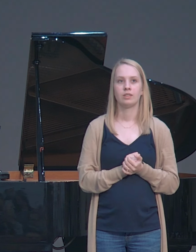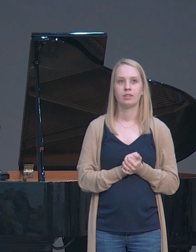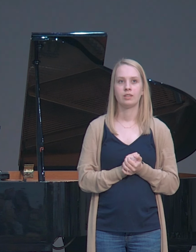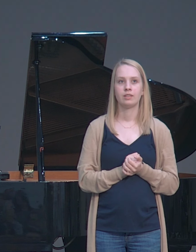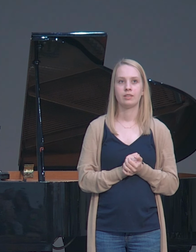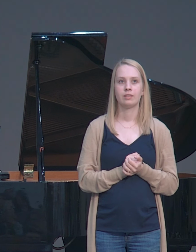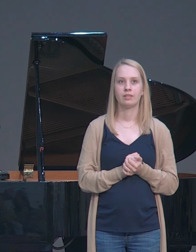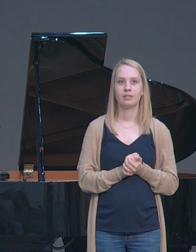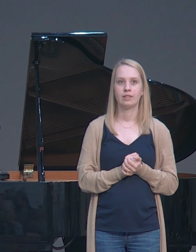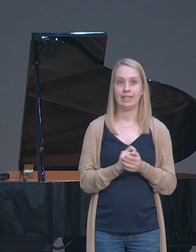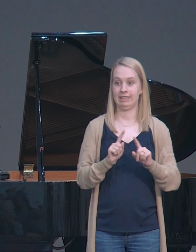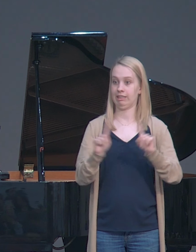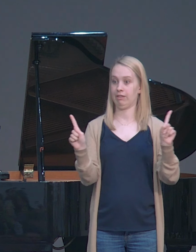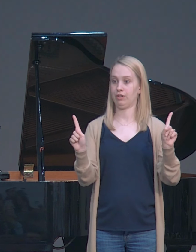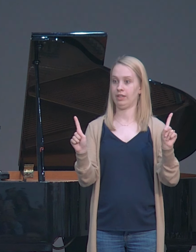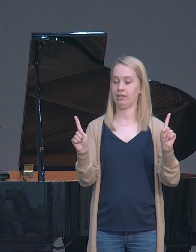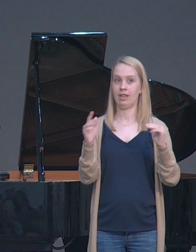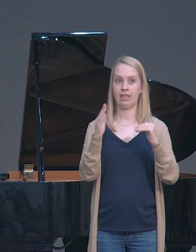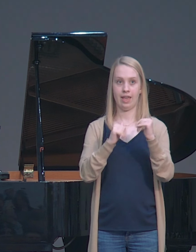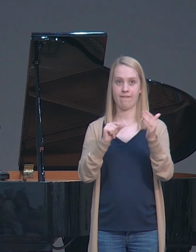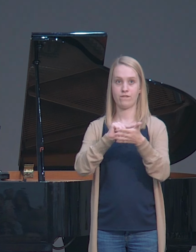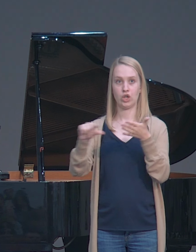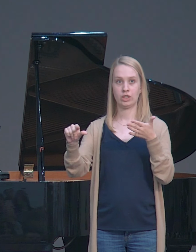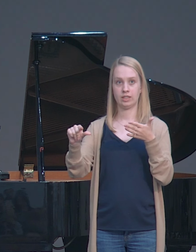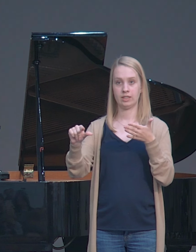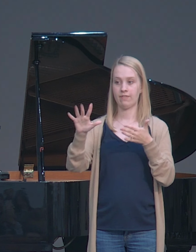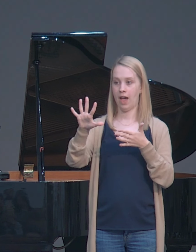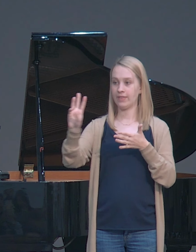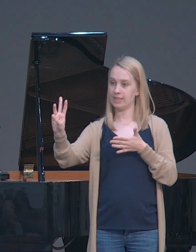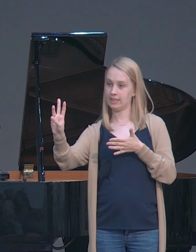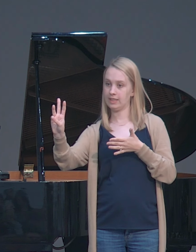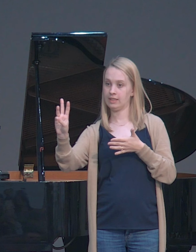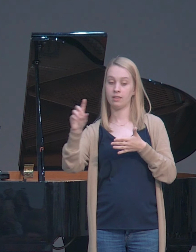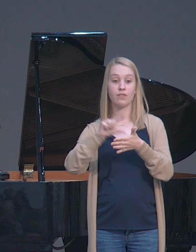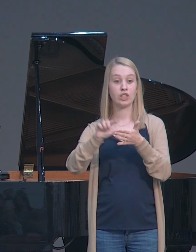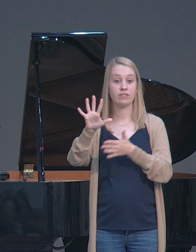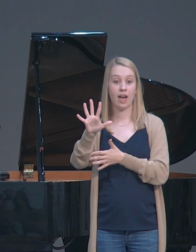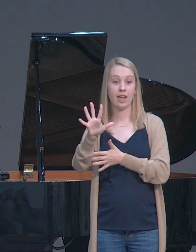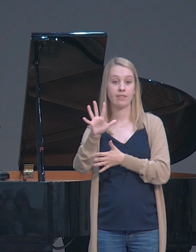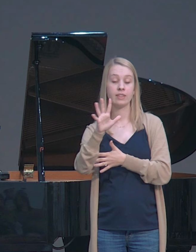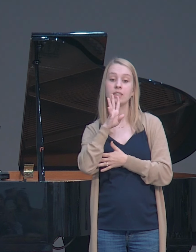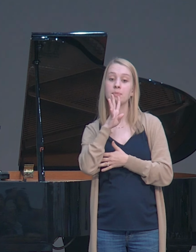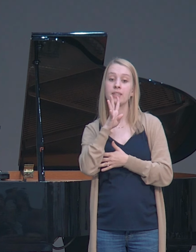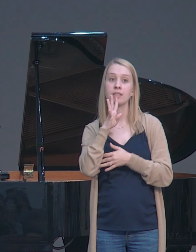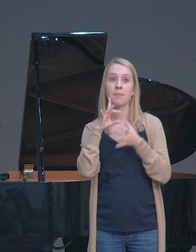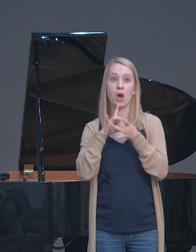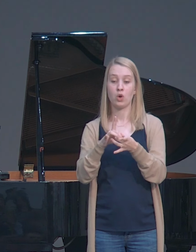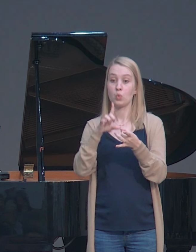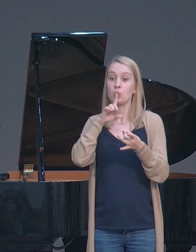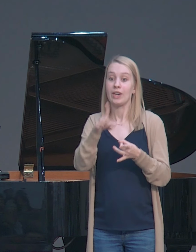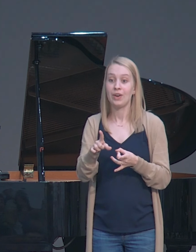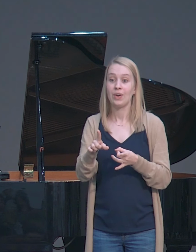Because it's different than what we see in verses 5 and 6. Verse 5 speaks of a very real